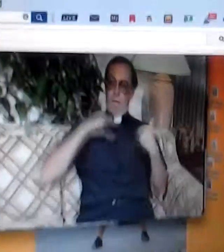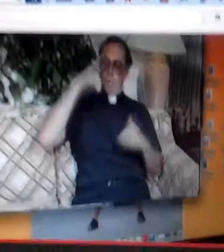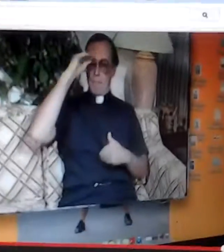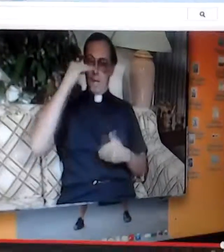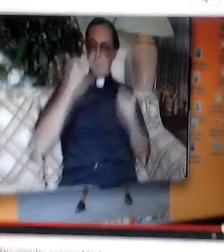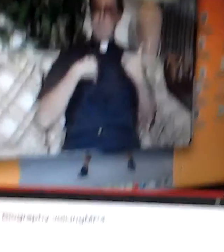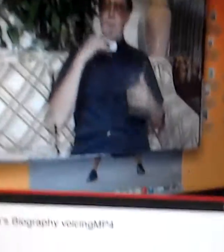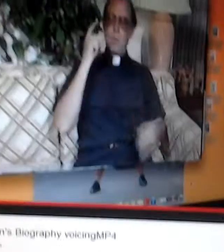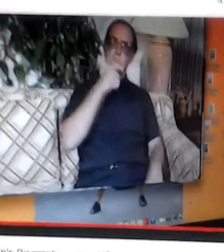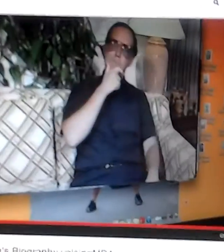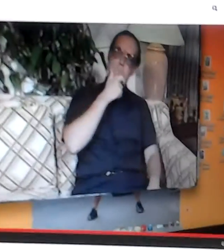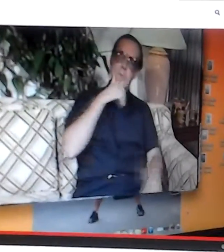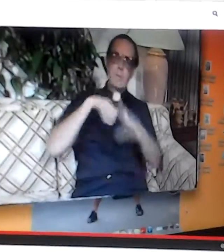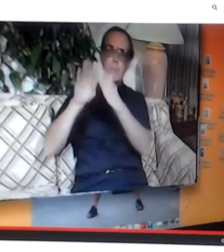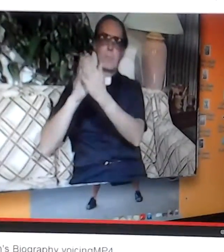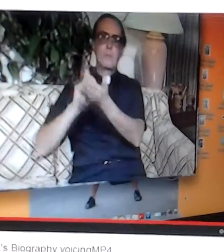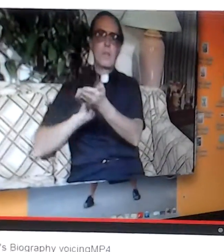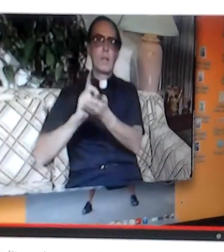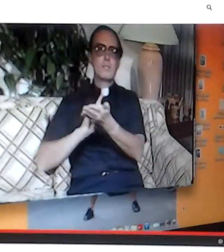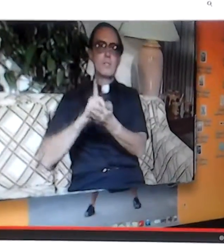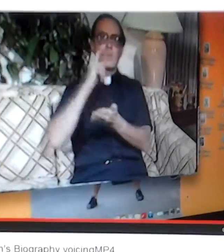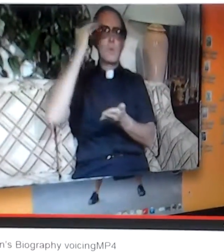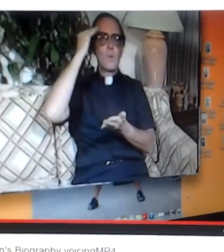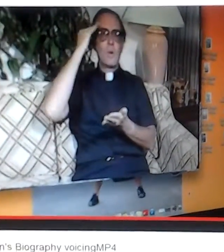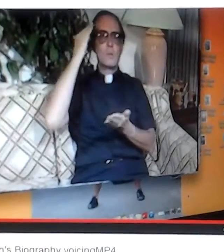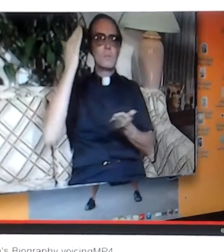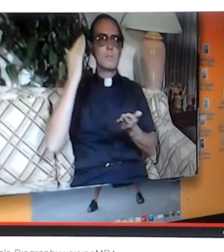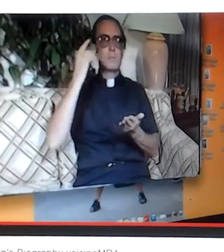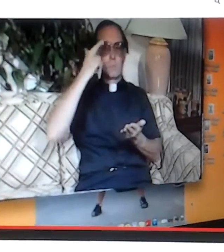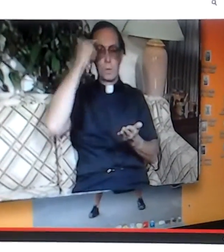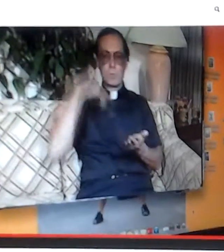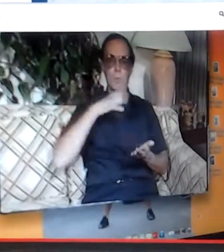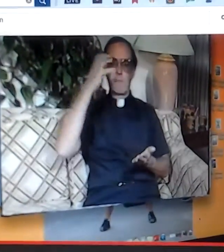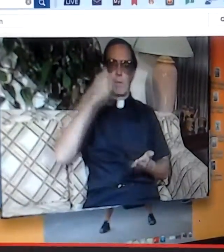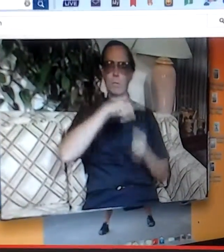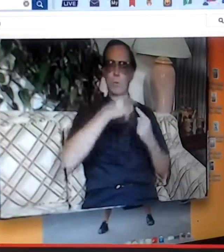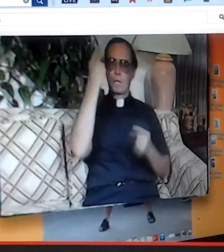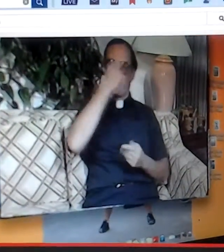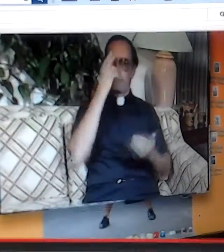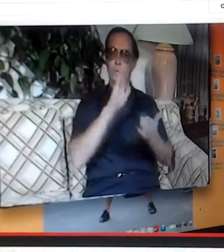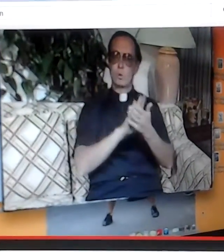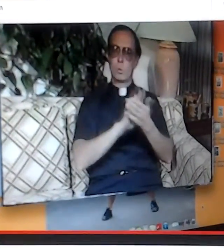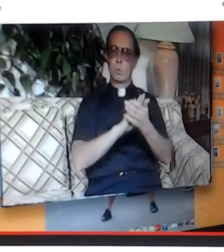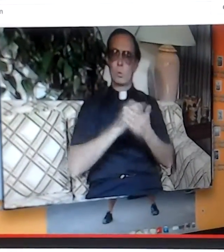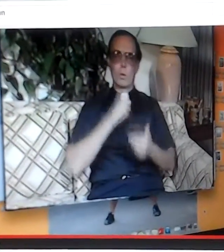Hey, I told him, hey, I became a priest. If I wanted to, I could become a doctor as well.